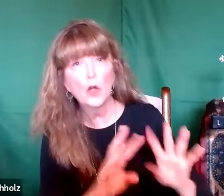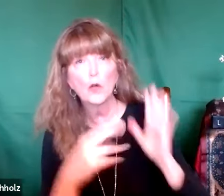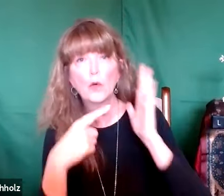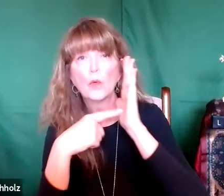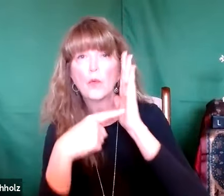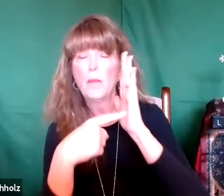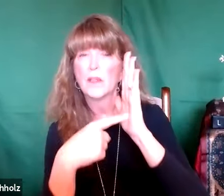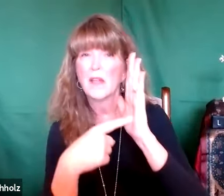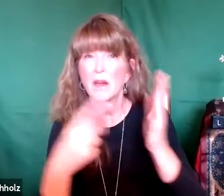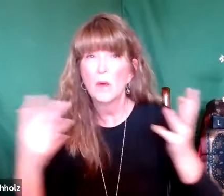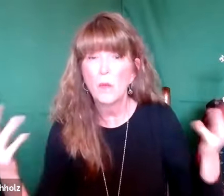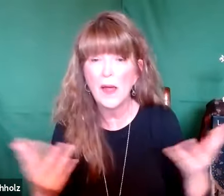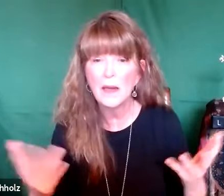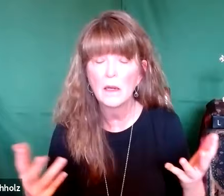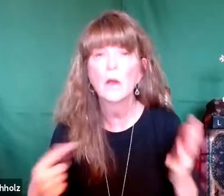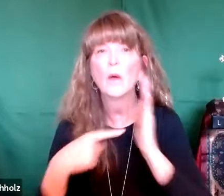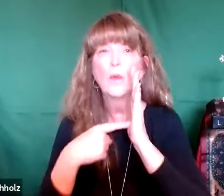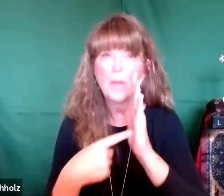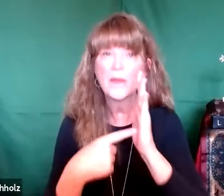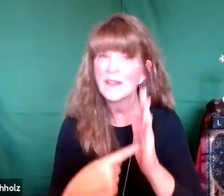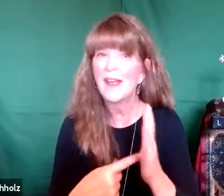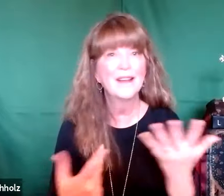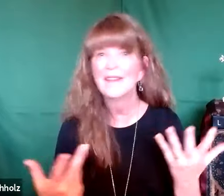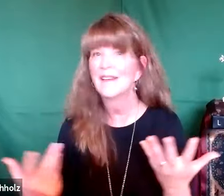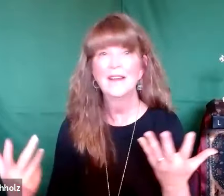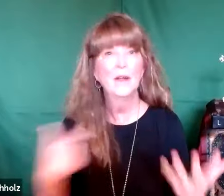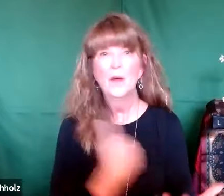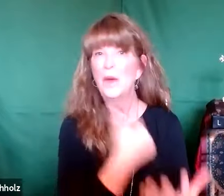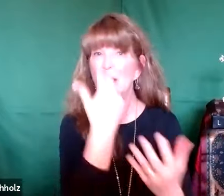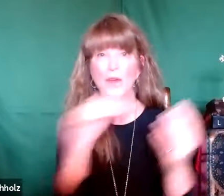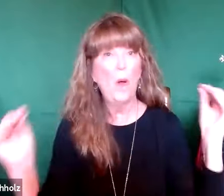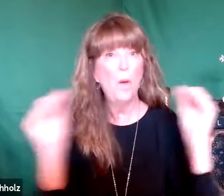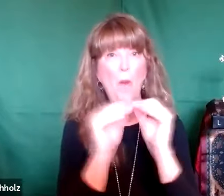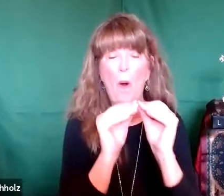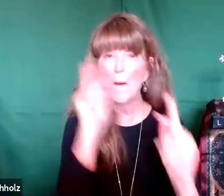Now, in Jewish belief, the curtain represents,